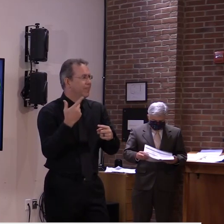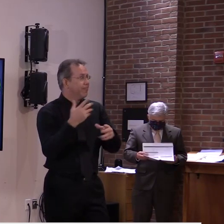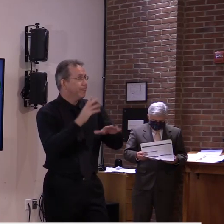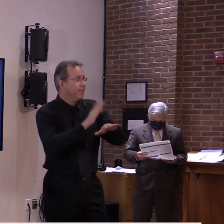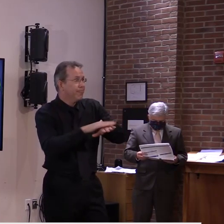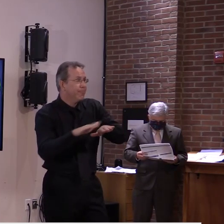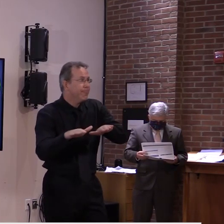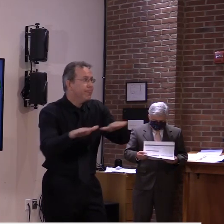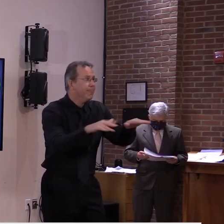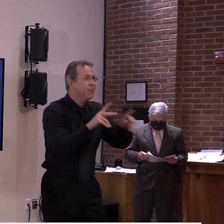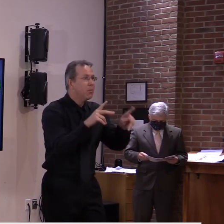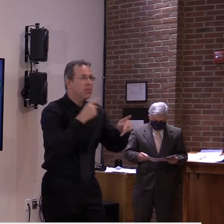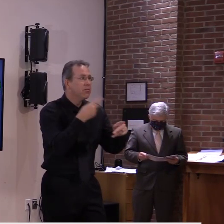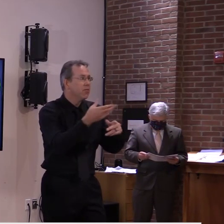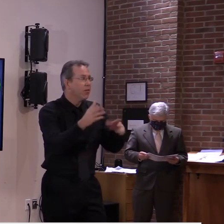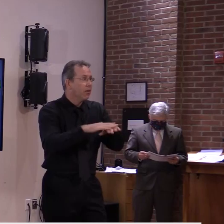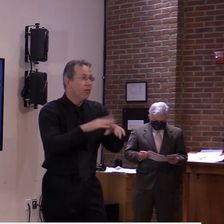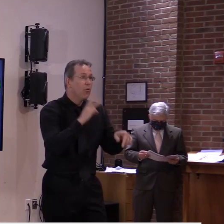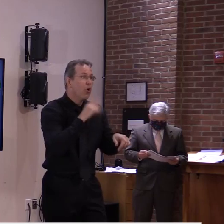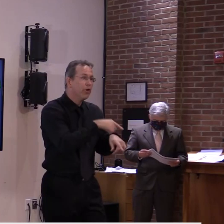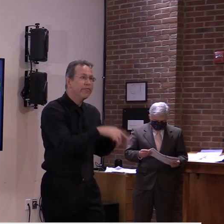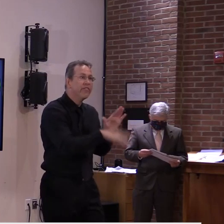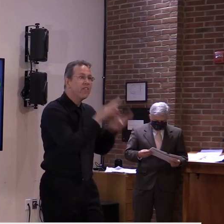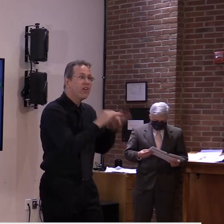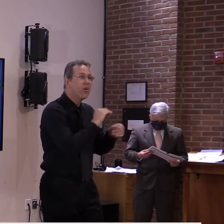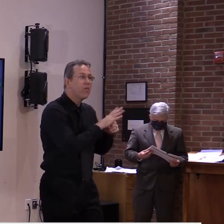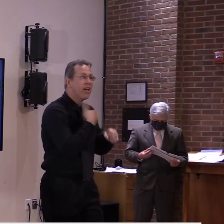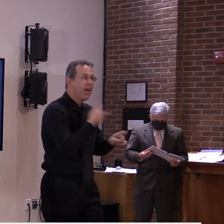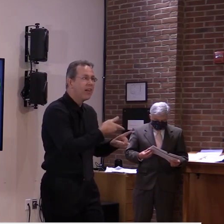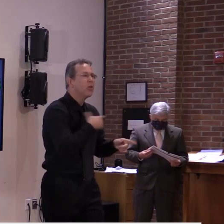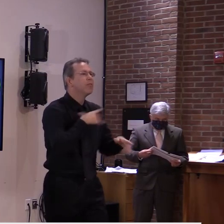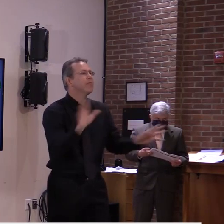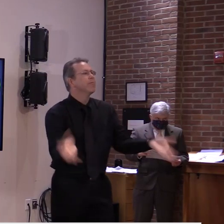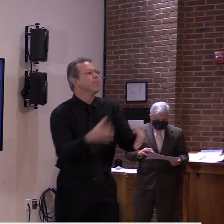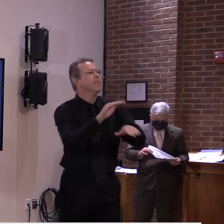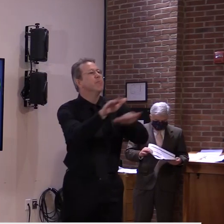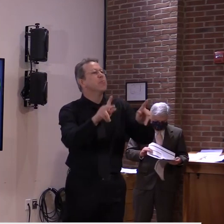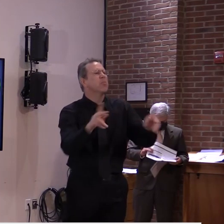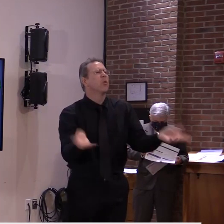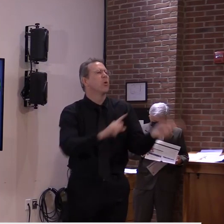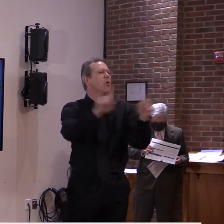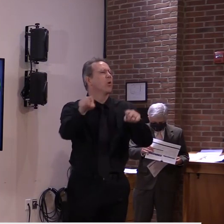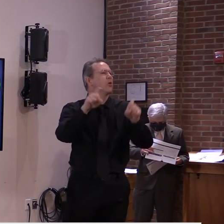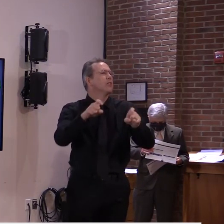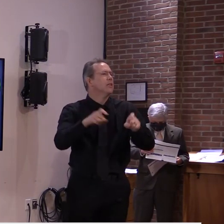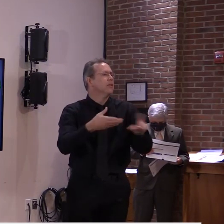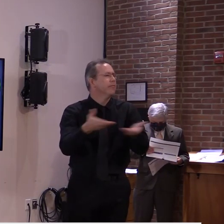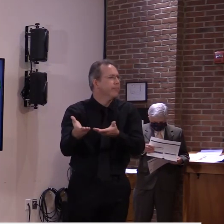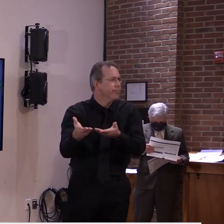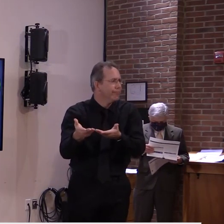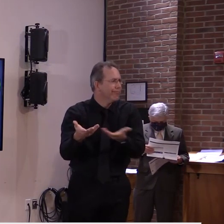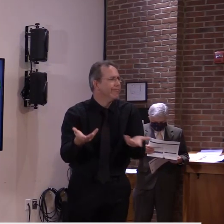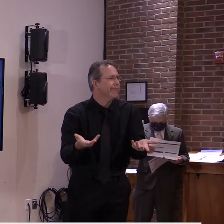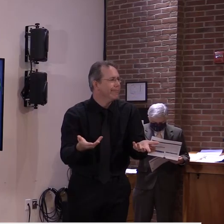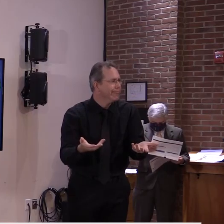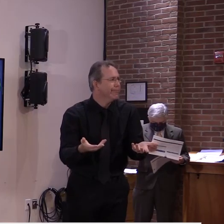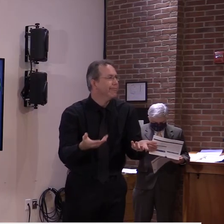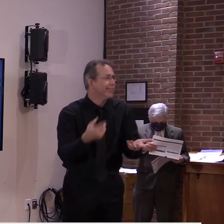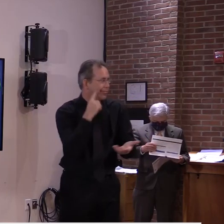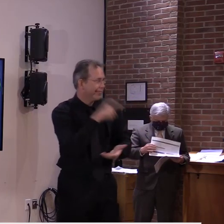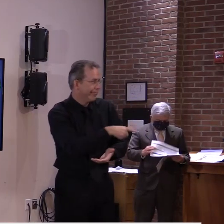this rise. And that's what Mayor Weinberger did. He basically, I believe, had a press conference, and he informed